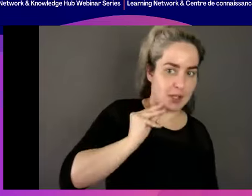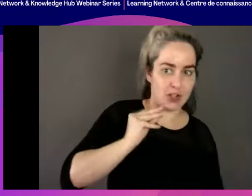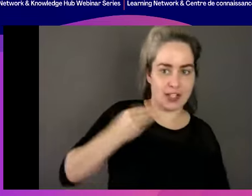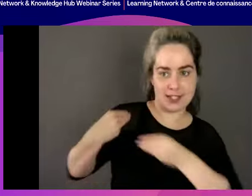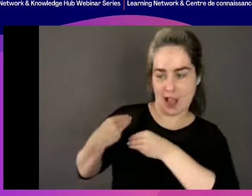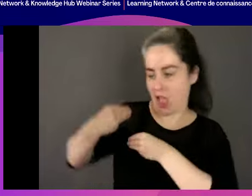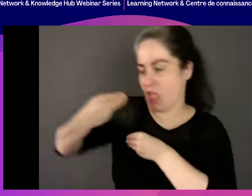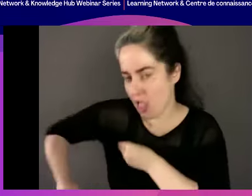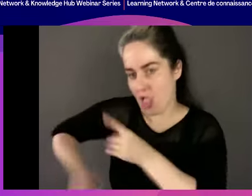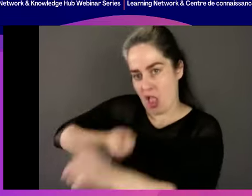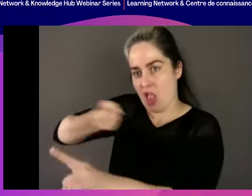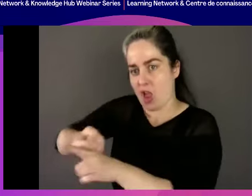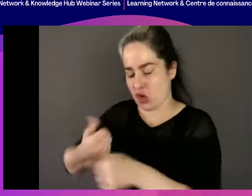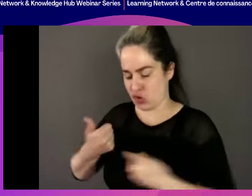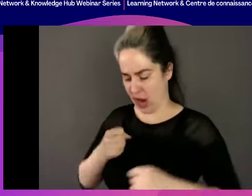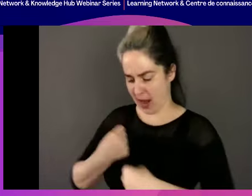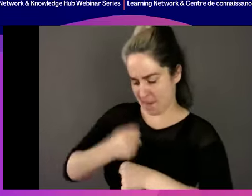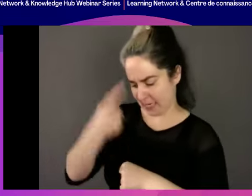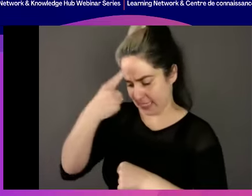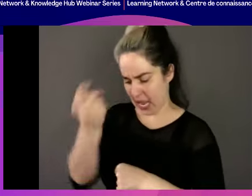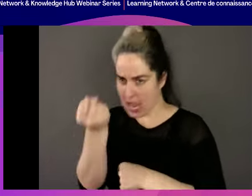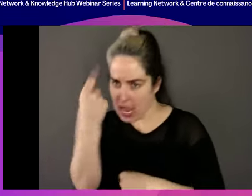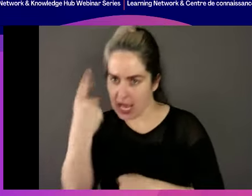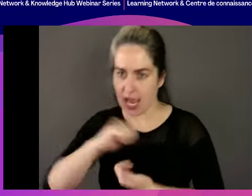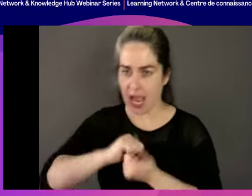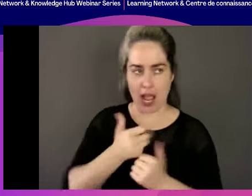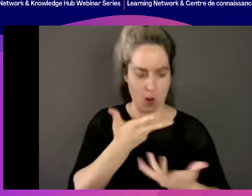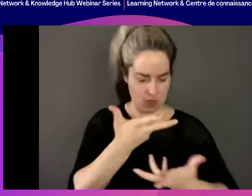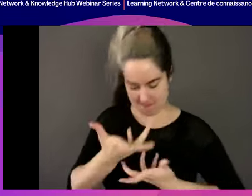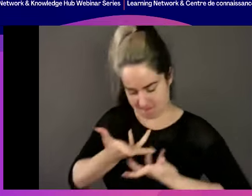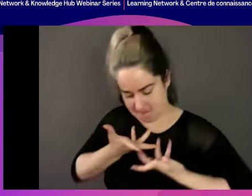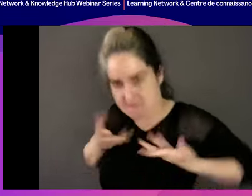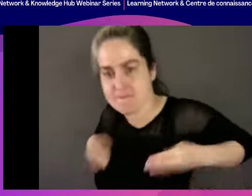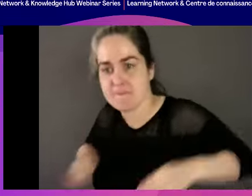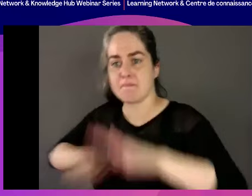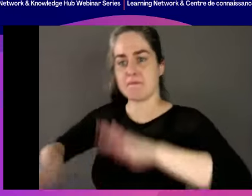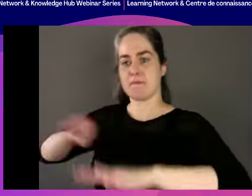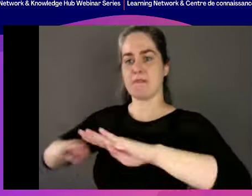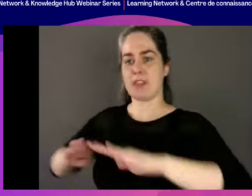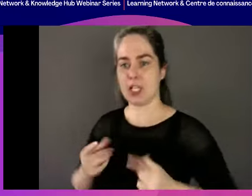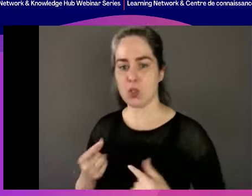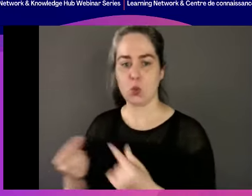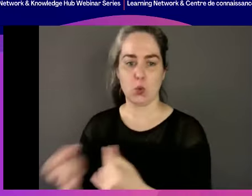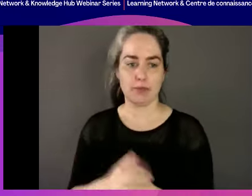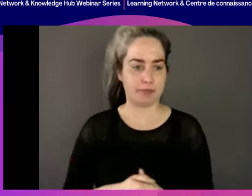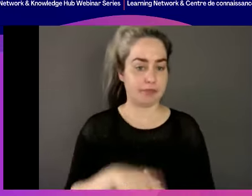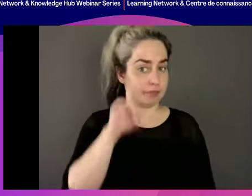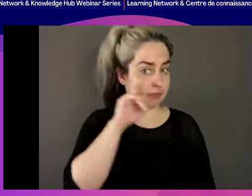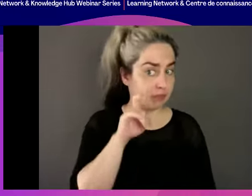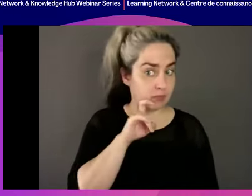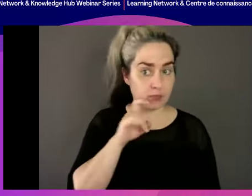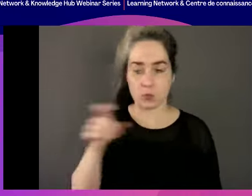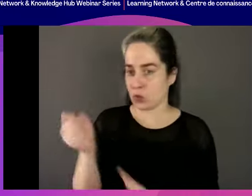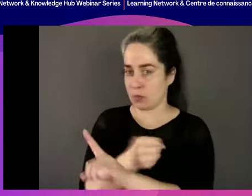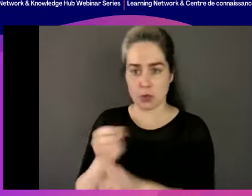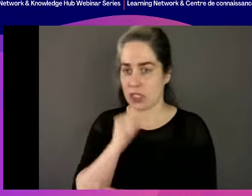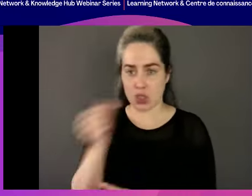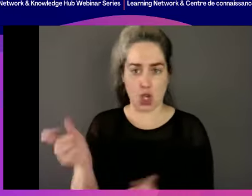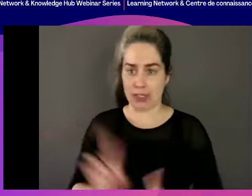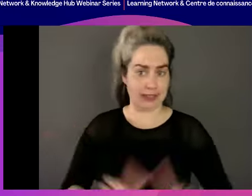how they try to make sense of it. So of course, the prevalence is going to be high. Sexual abuse is not different than any other traumatic event, which is